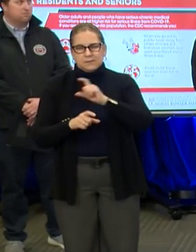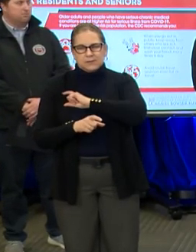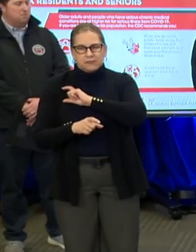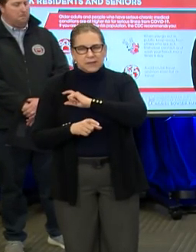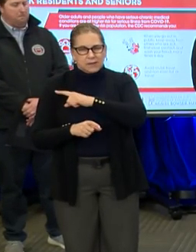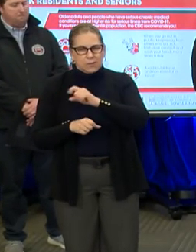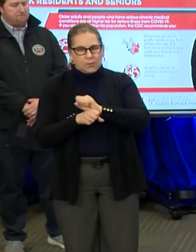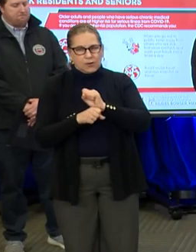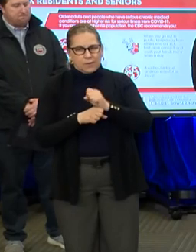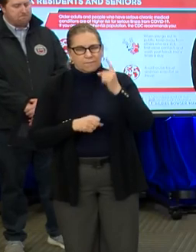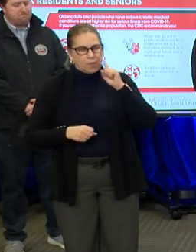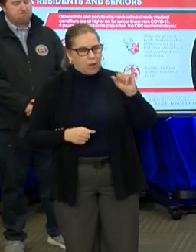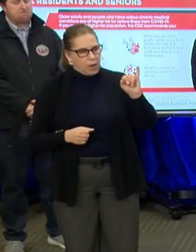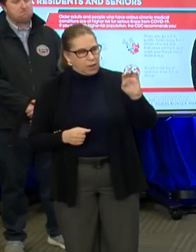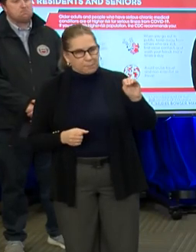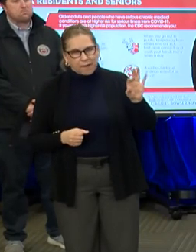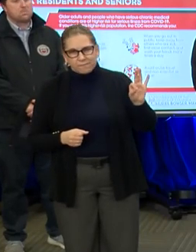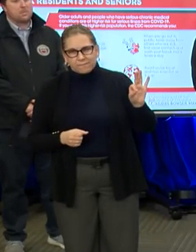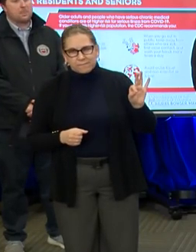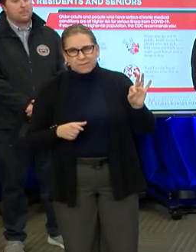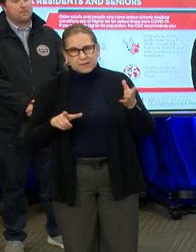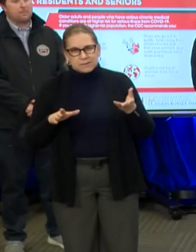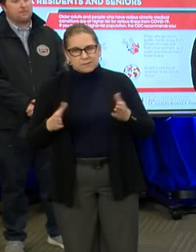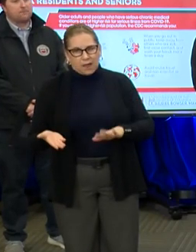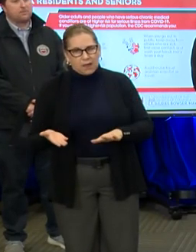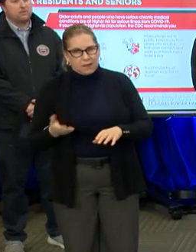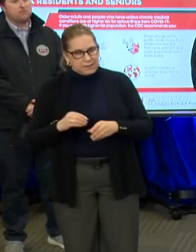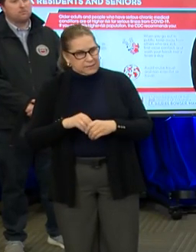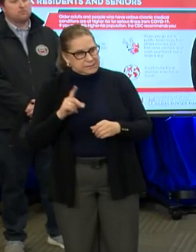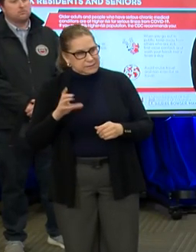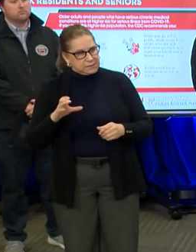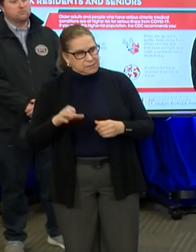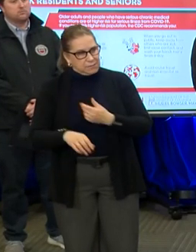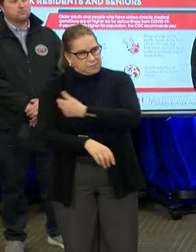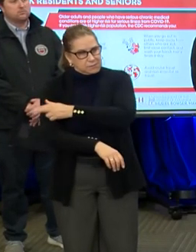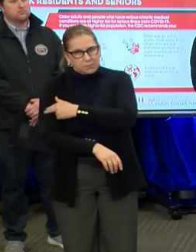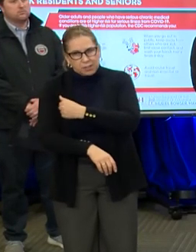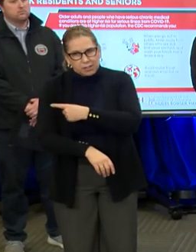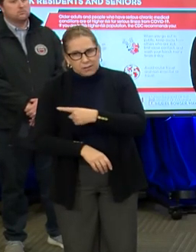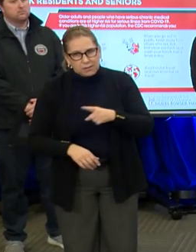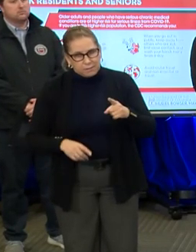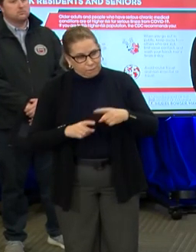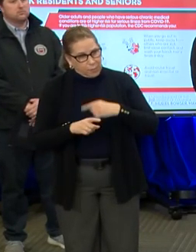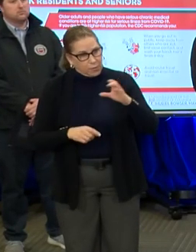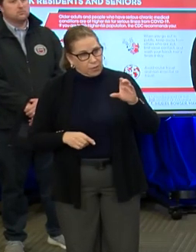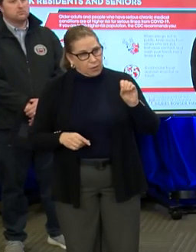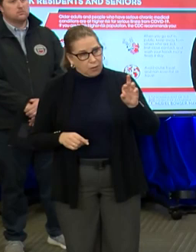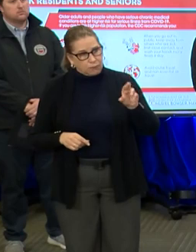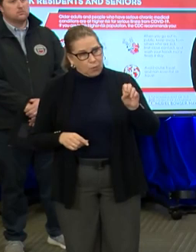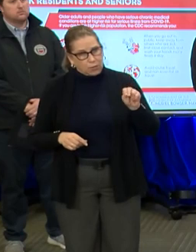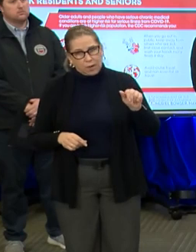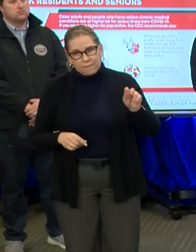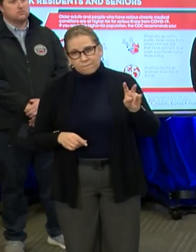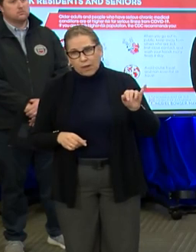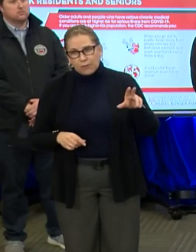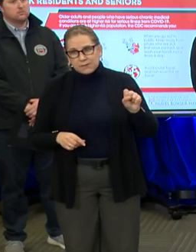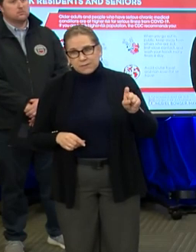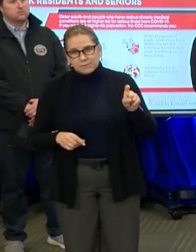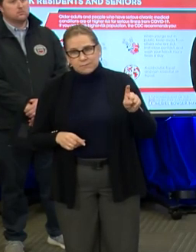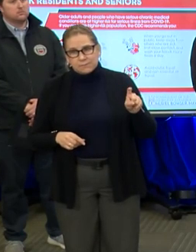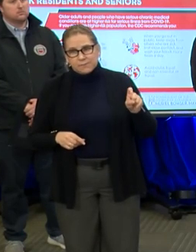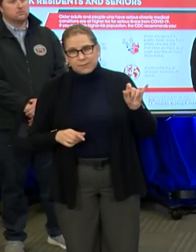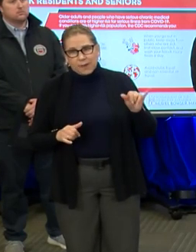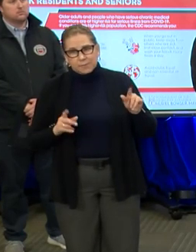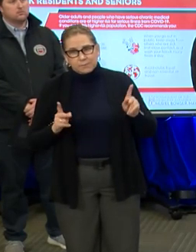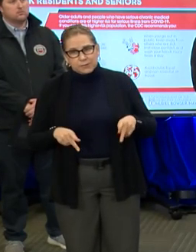from COVID-19-related issues. Can you confirm, is this person part of the district count? And can you confirm